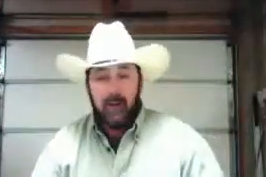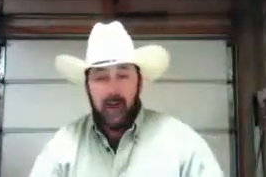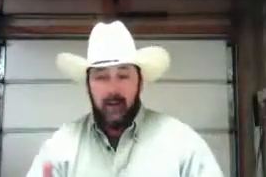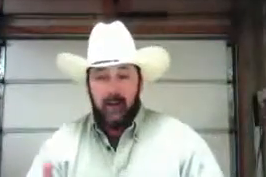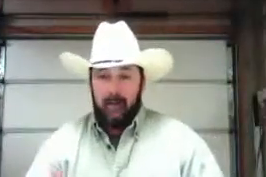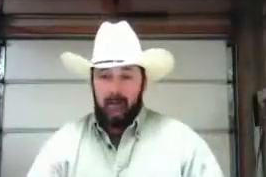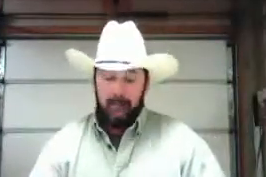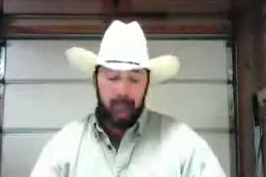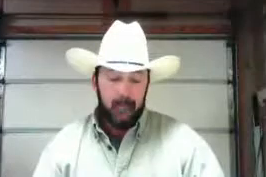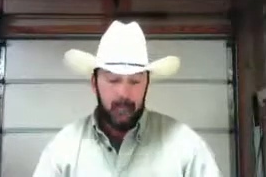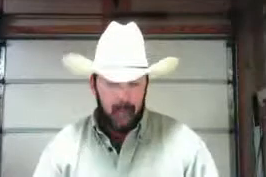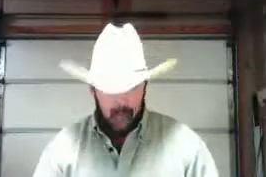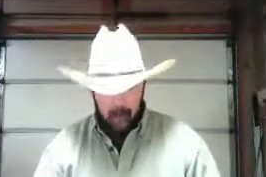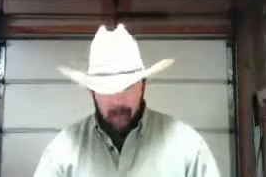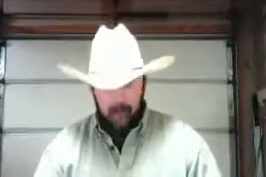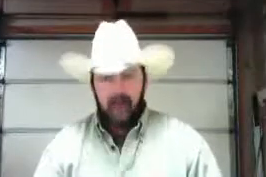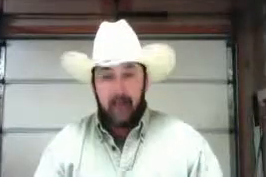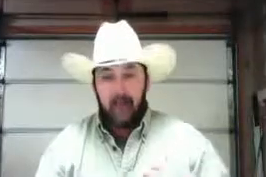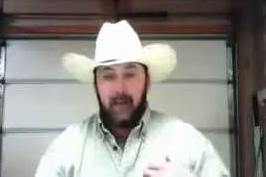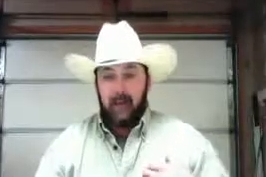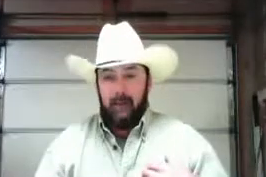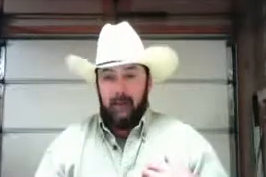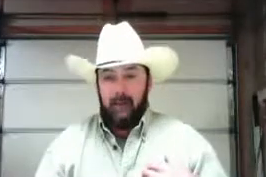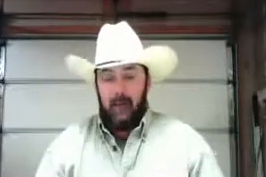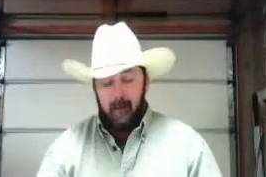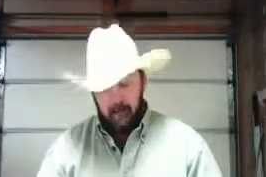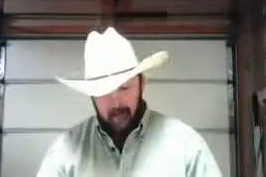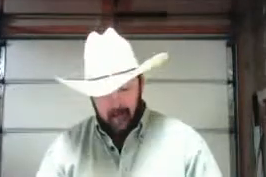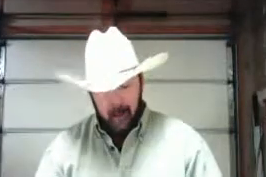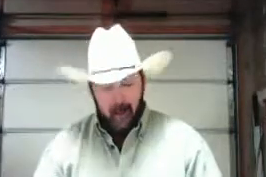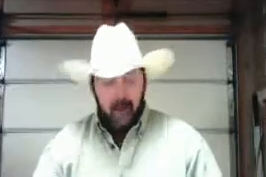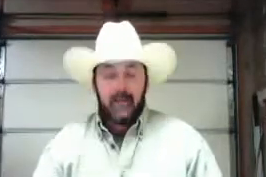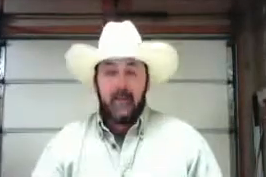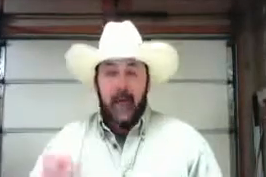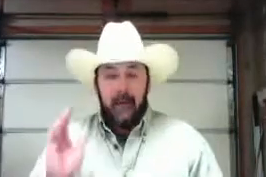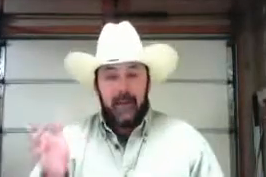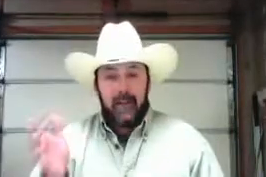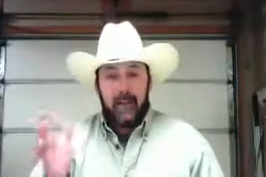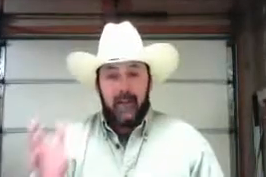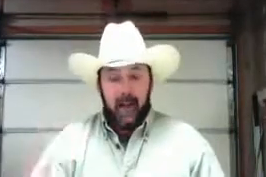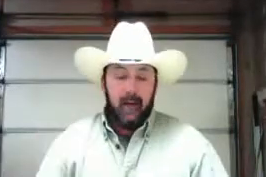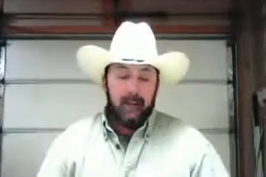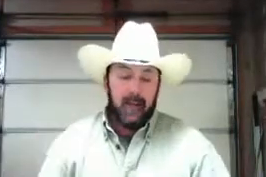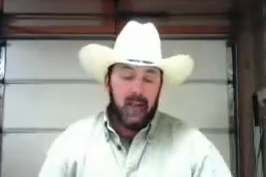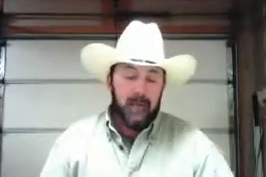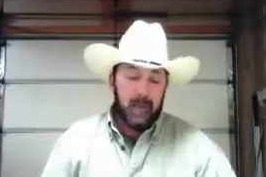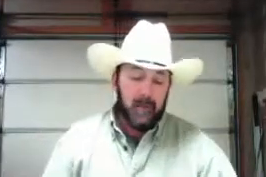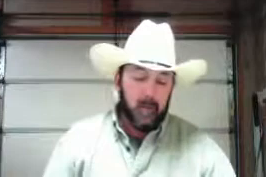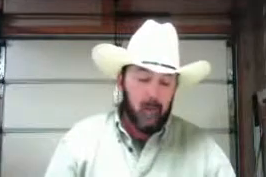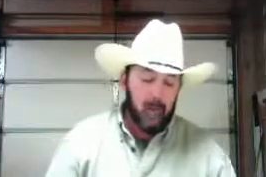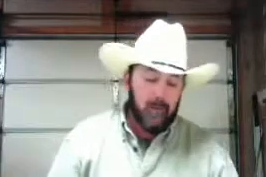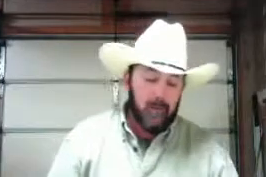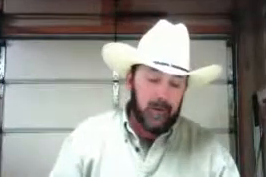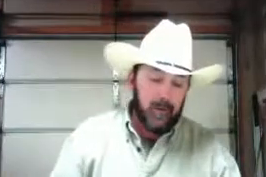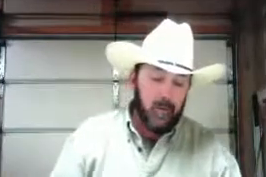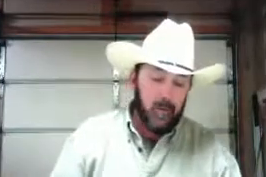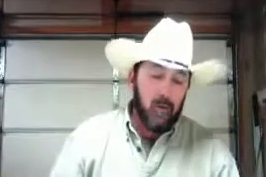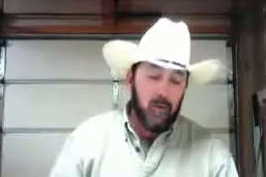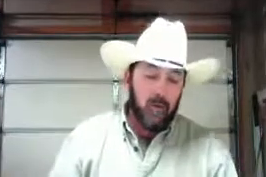him. That's my belief. Okay? So, but having said that, these people that work for the New World Order are just